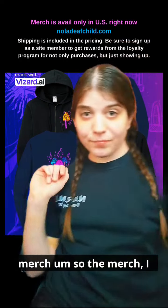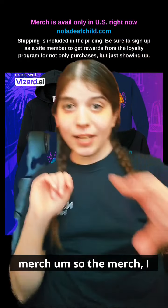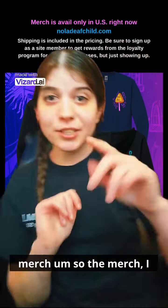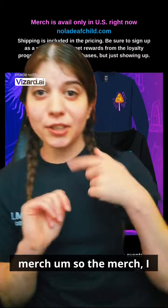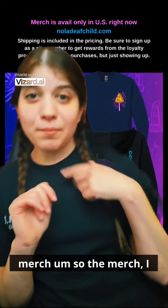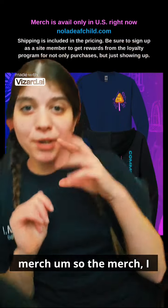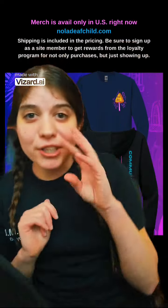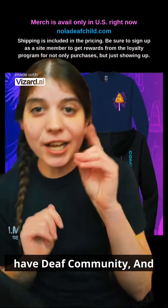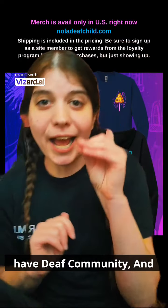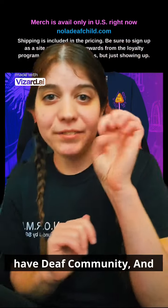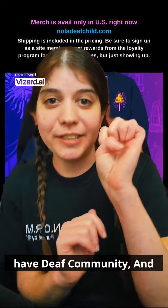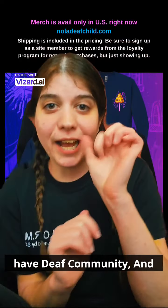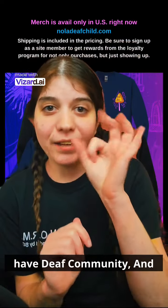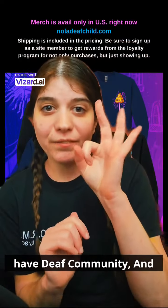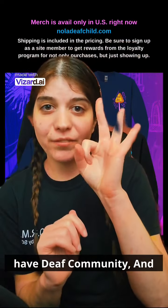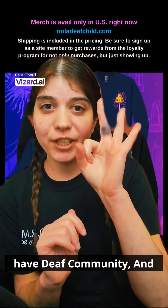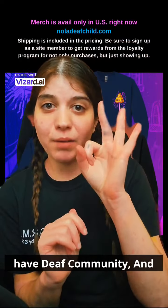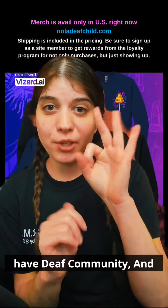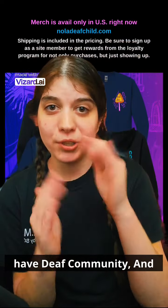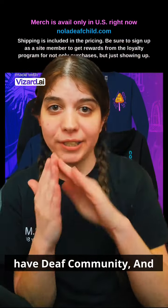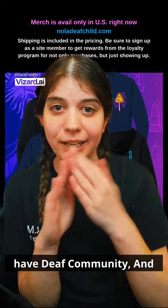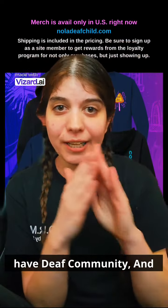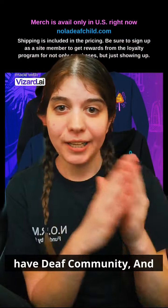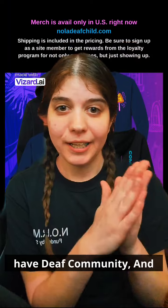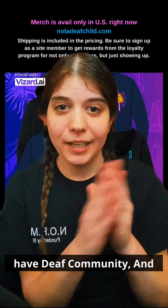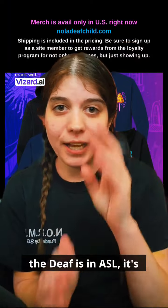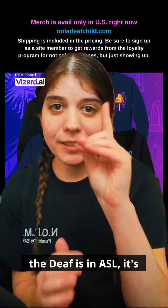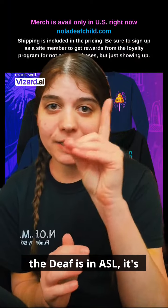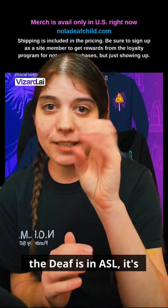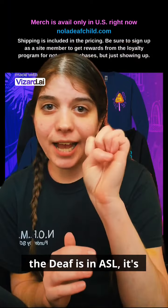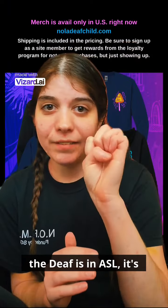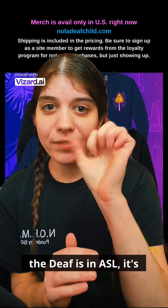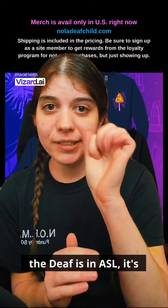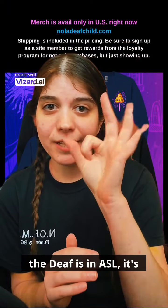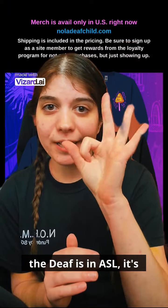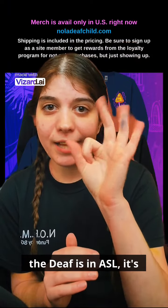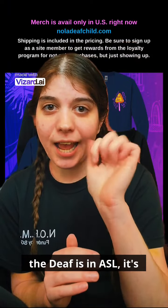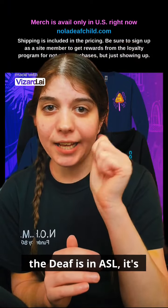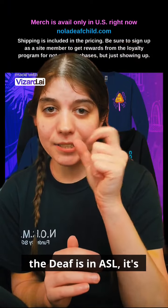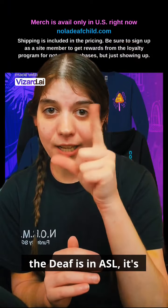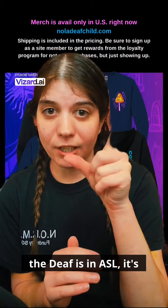So the merch, I have deaf community, and the deaf is in ASL. It's